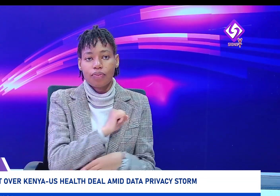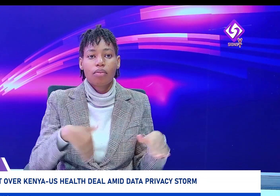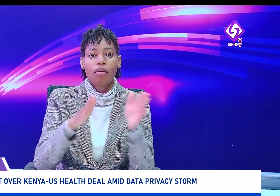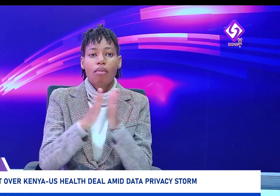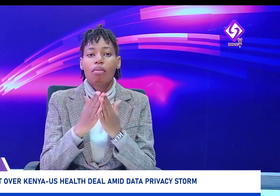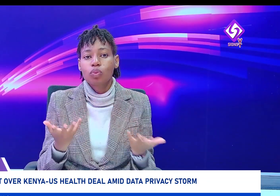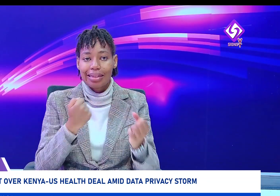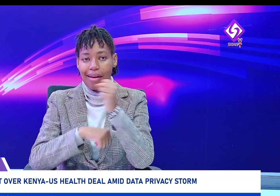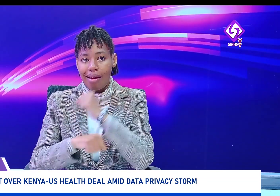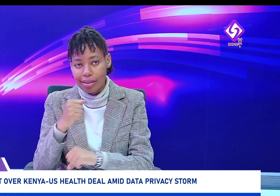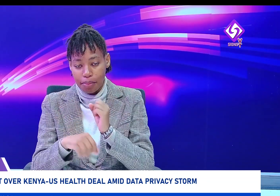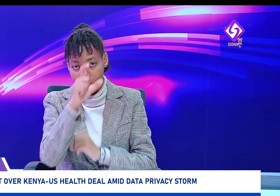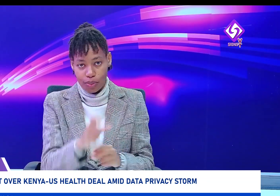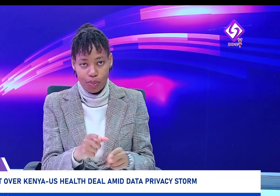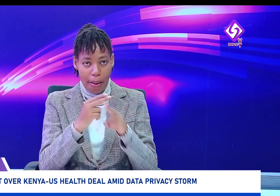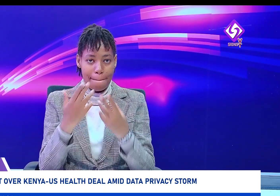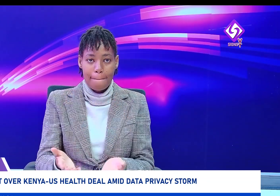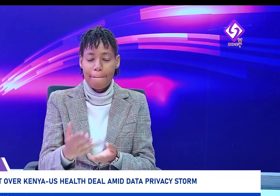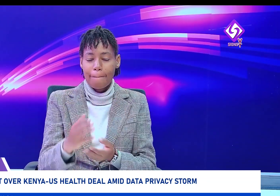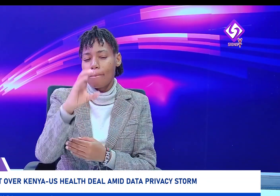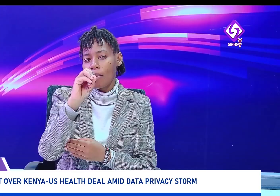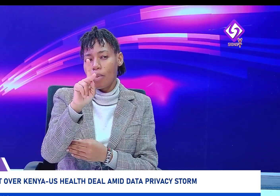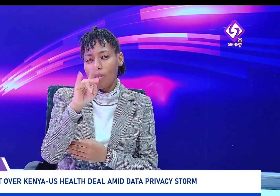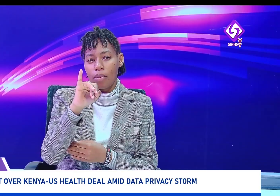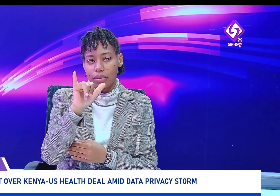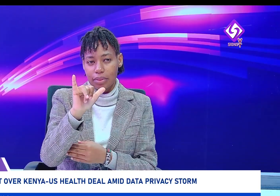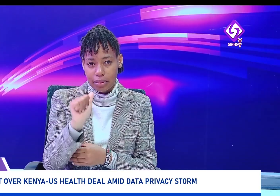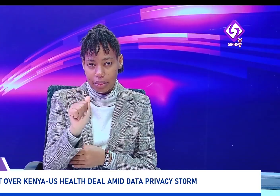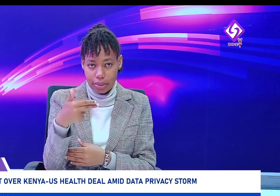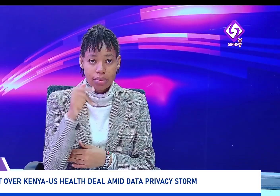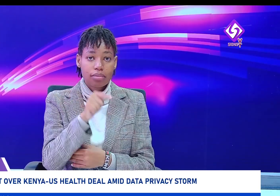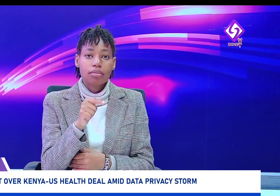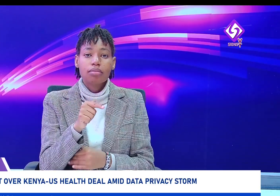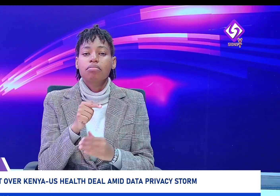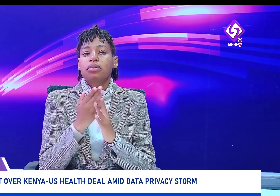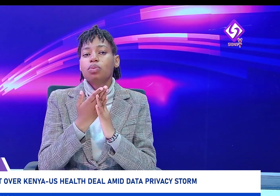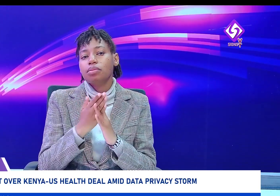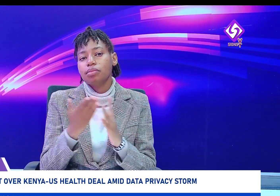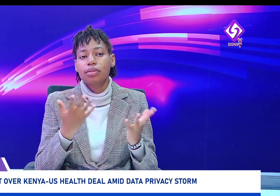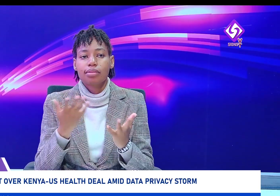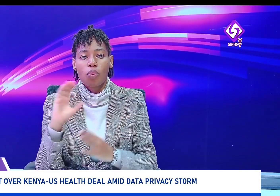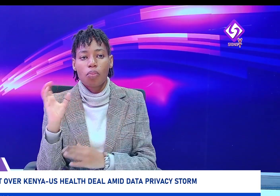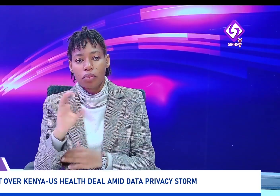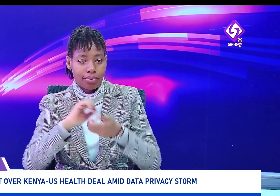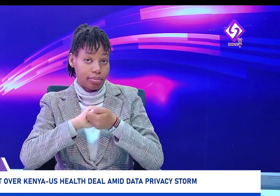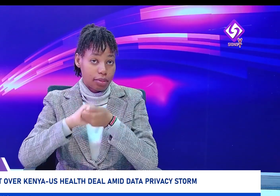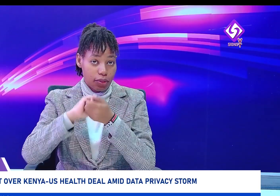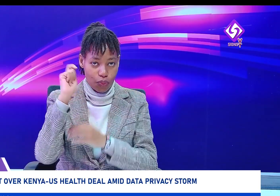activist Okiyah Omtatah, along with the Consumers Federation of Kenya, have filed petitions seeking to halt